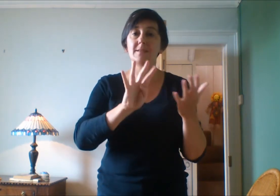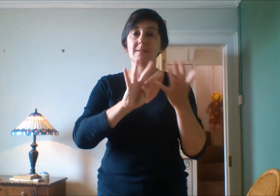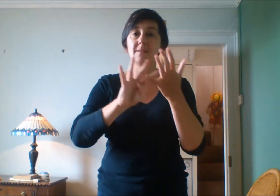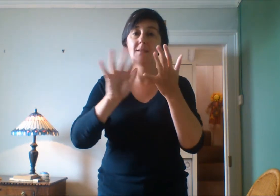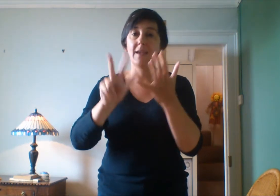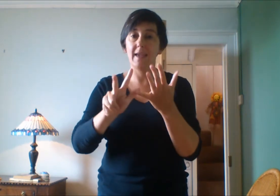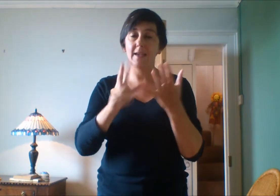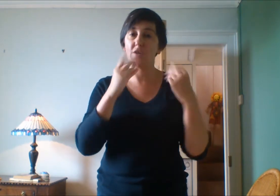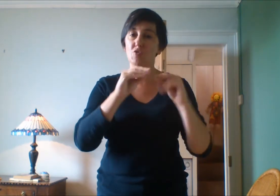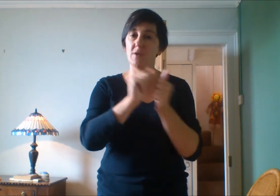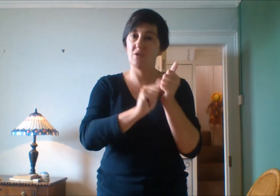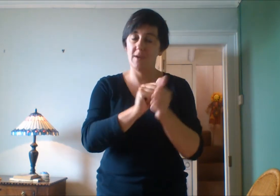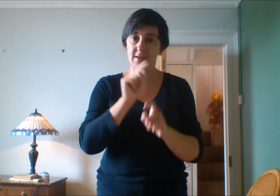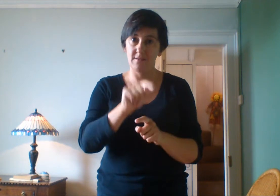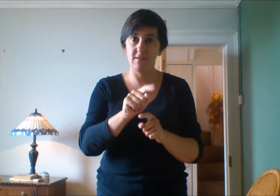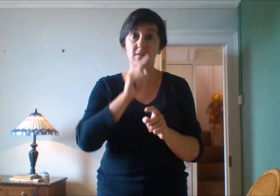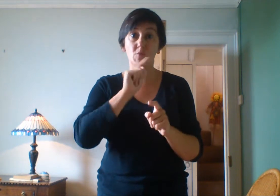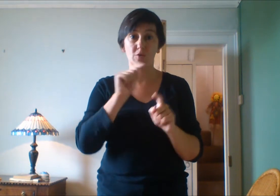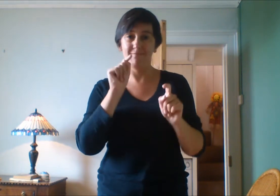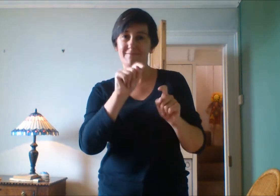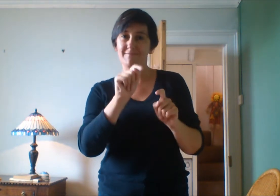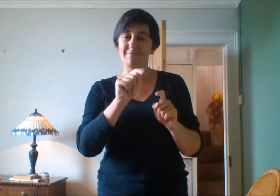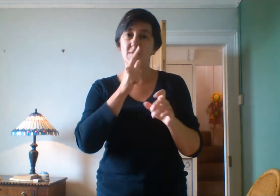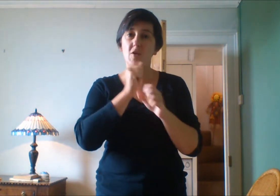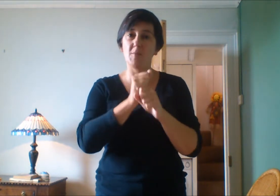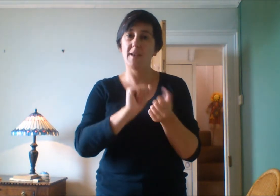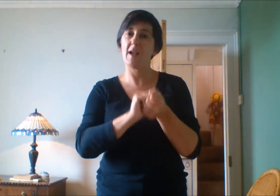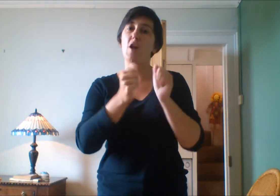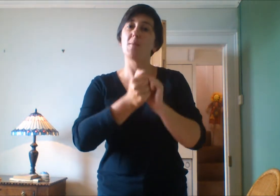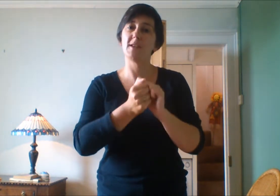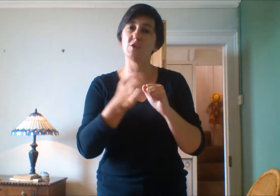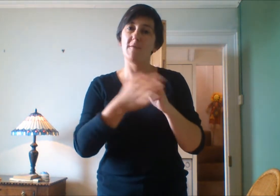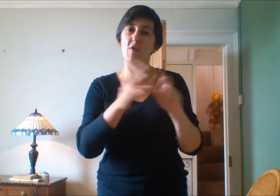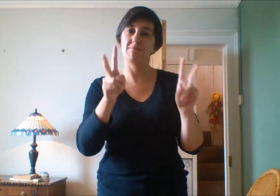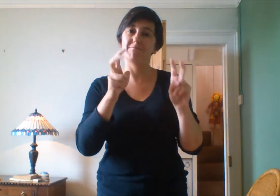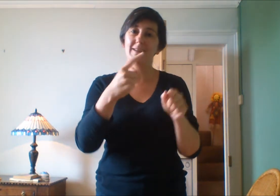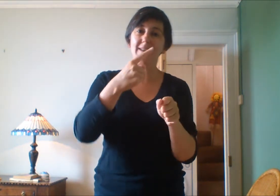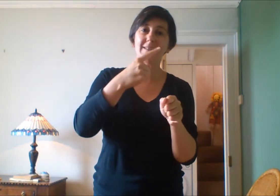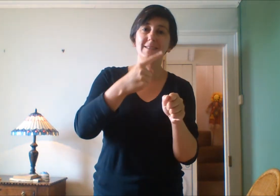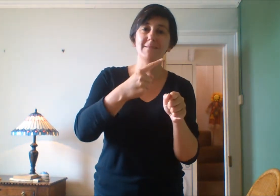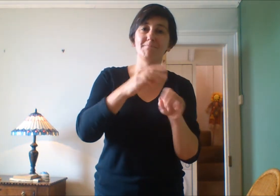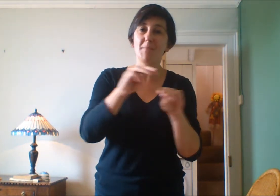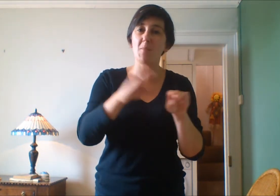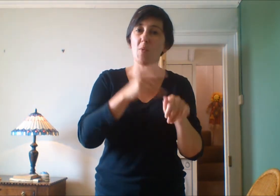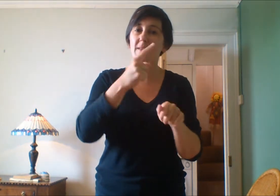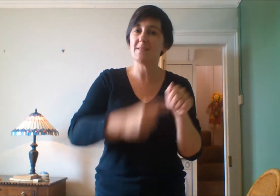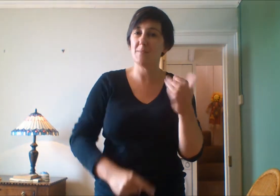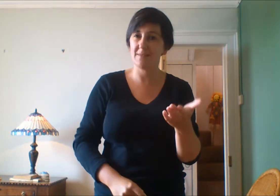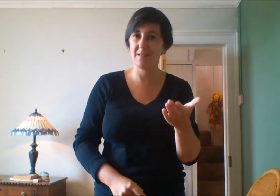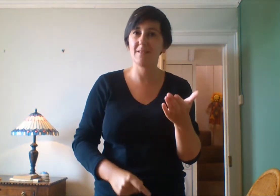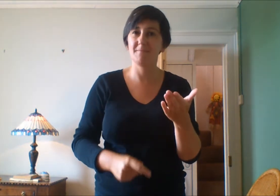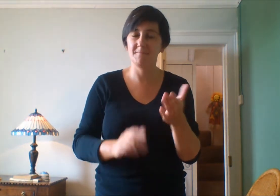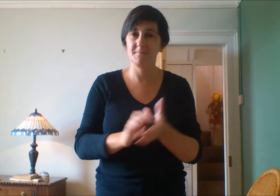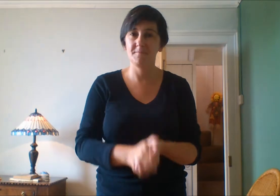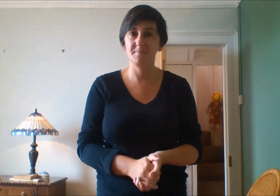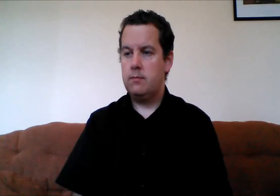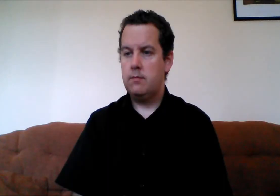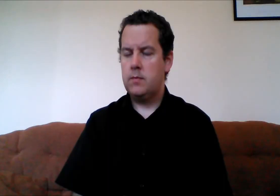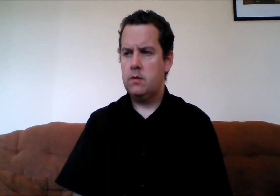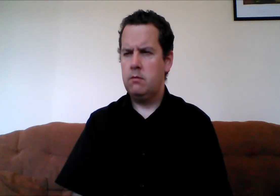Education Act. But it's seen as an accommodation for, in inverted commas, for people who are disabled. Sometimes it's the